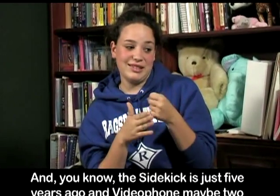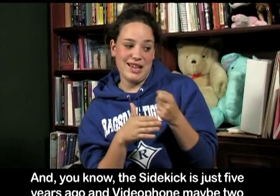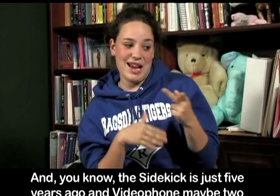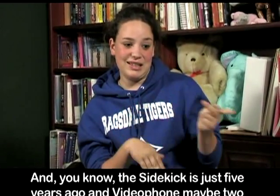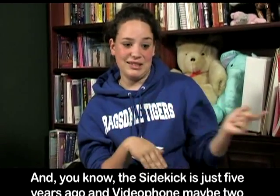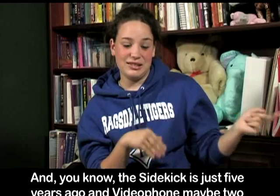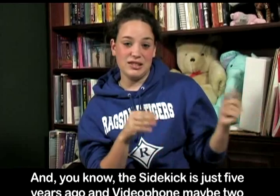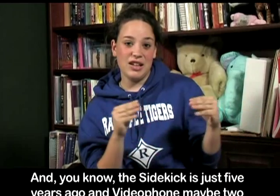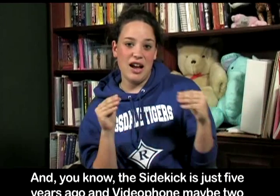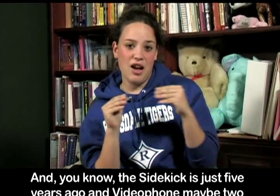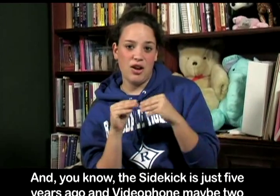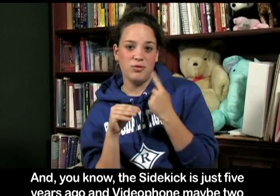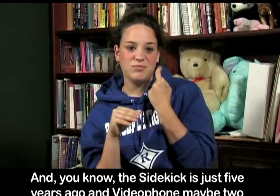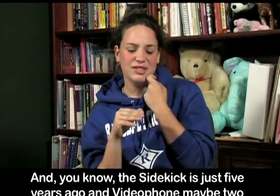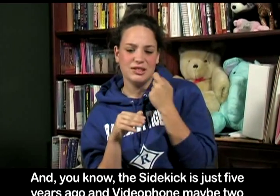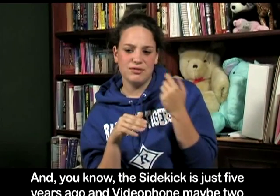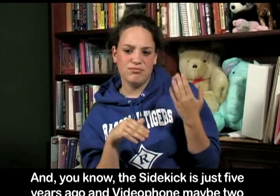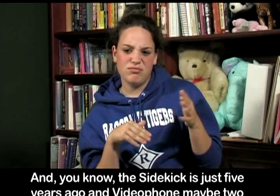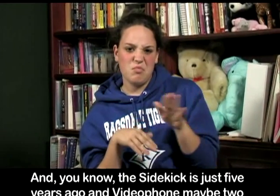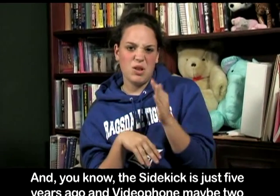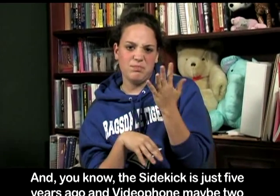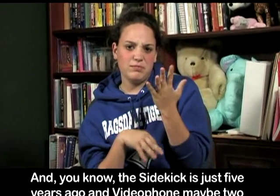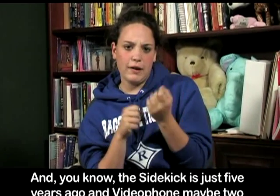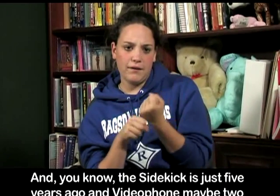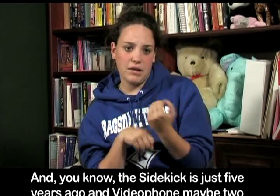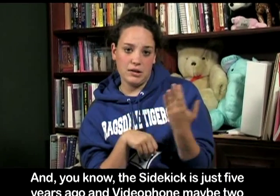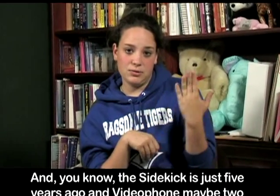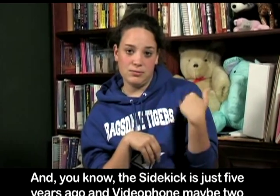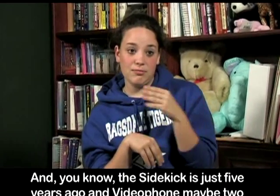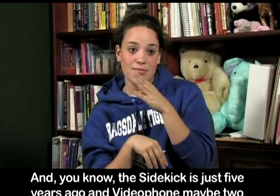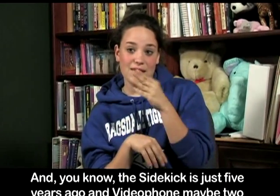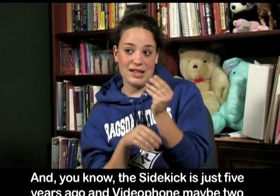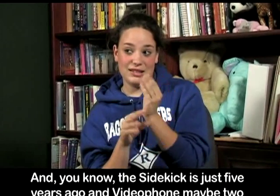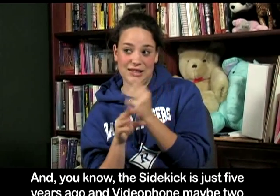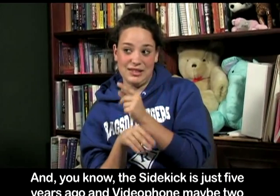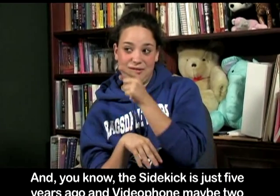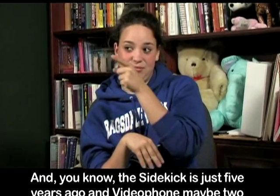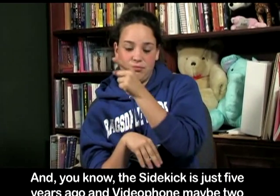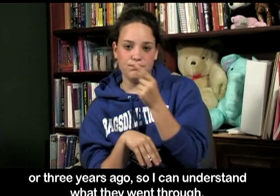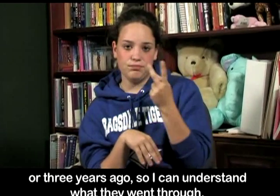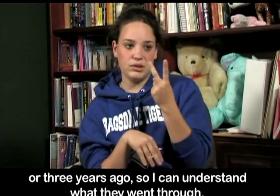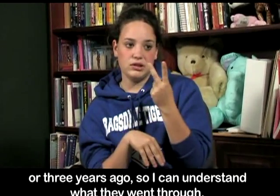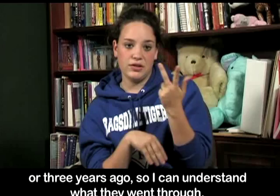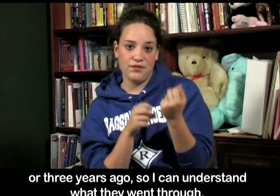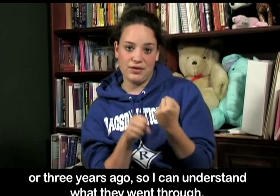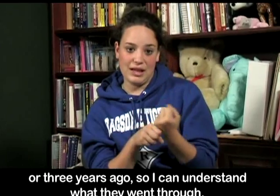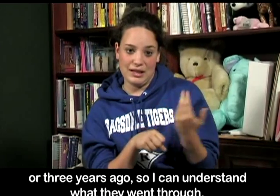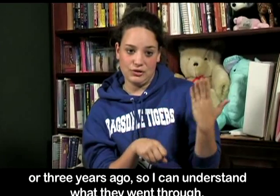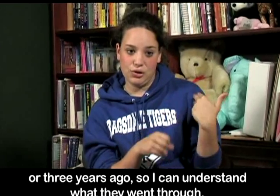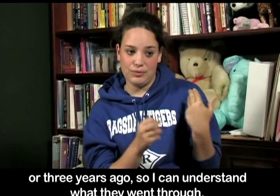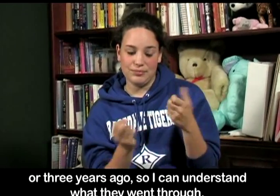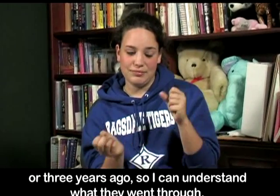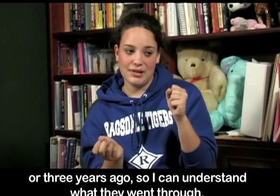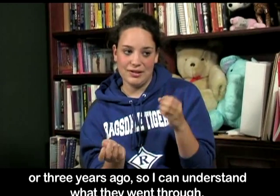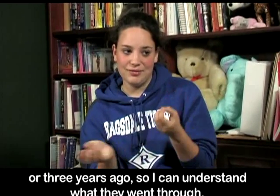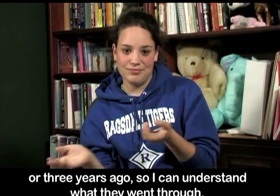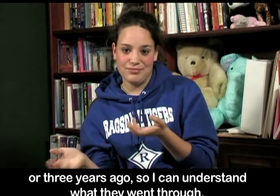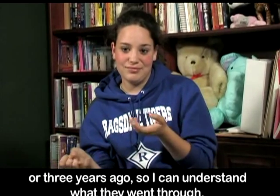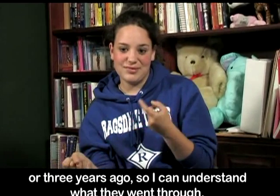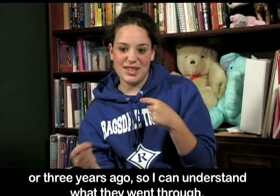And you know, the Sidekick is just 5 years ago, and video phone maybe 2 or 3 years ago, so I can understand what they